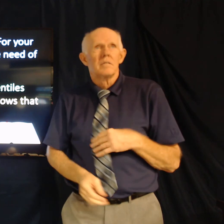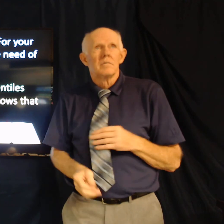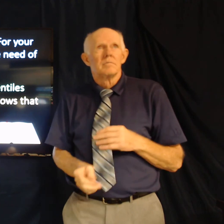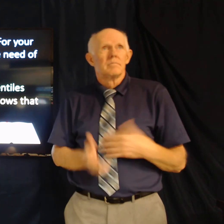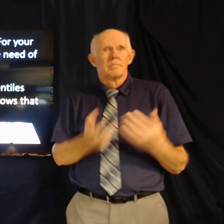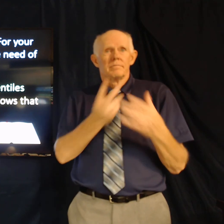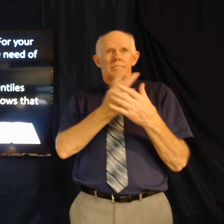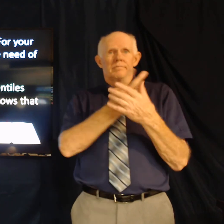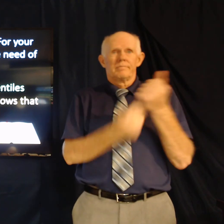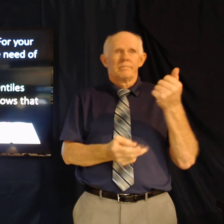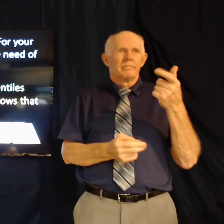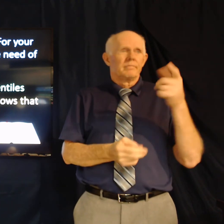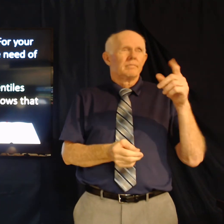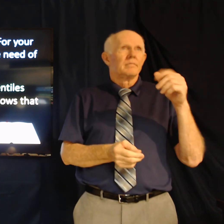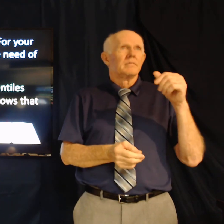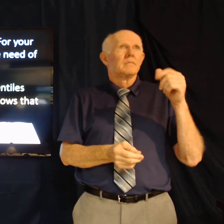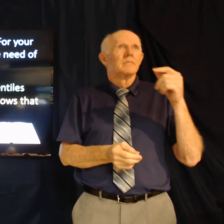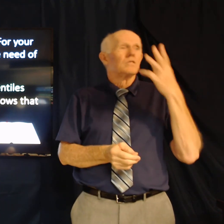Father knows the things you have need of before you ask Him.